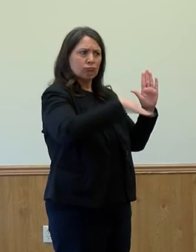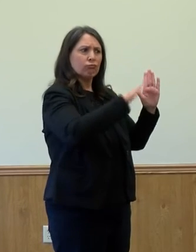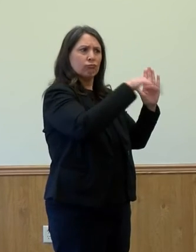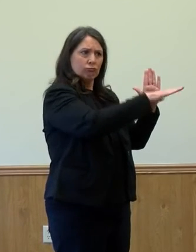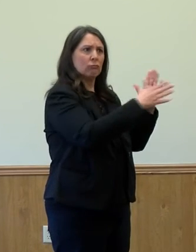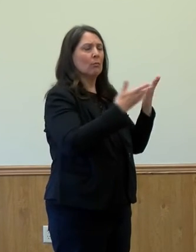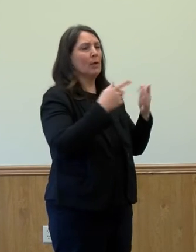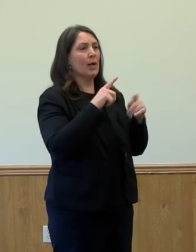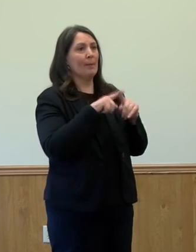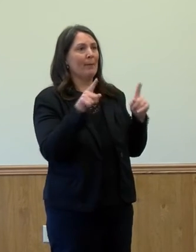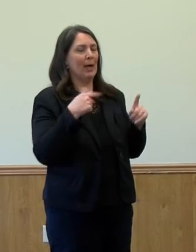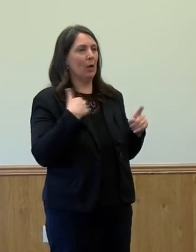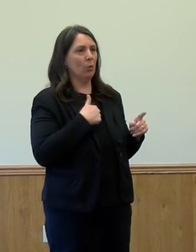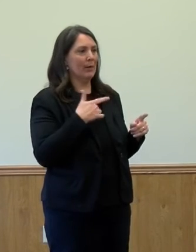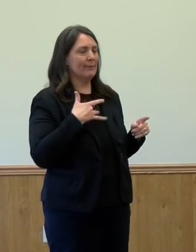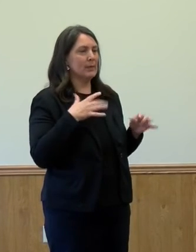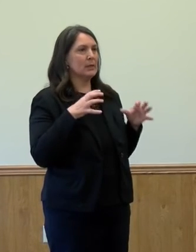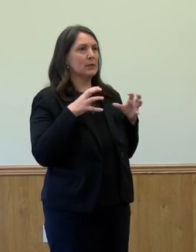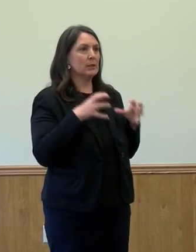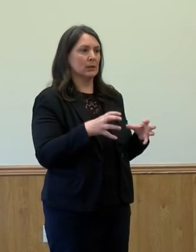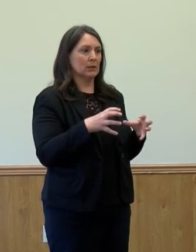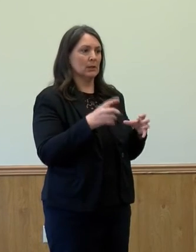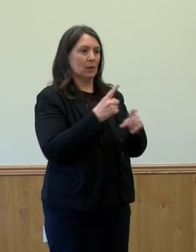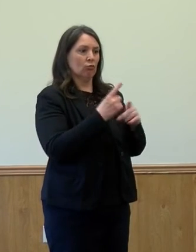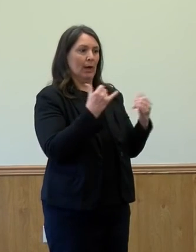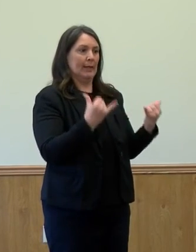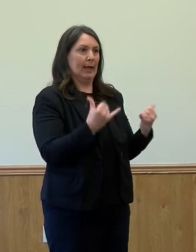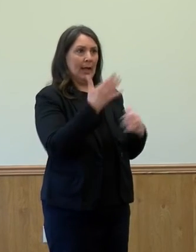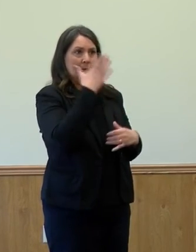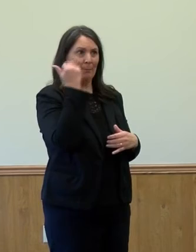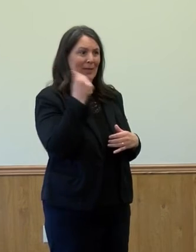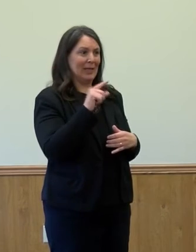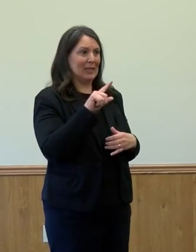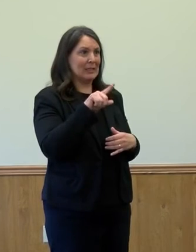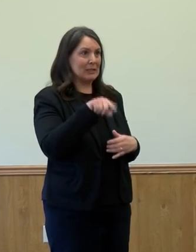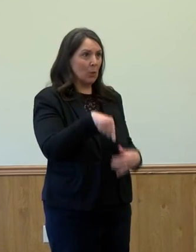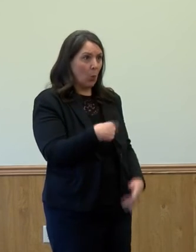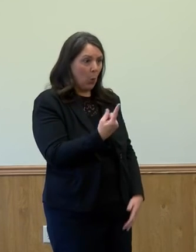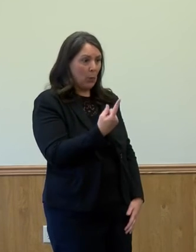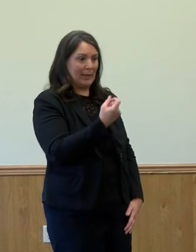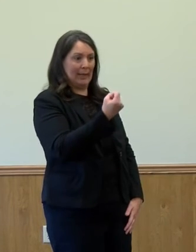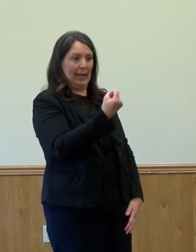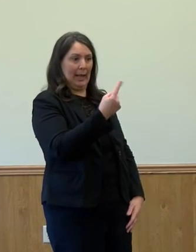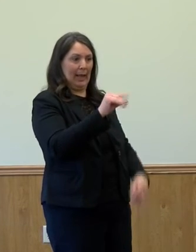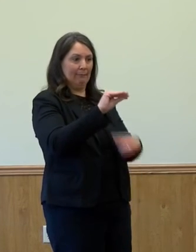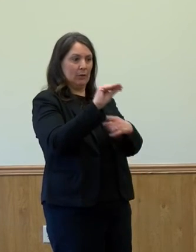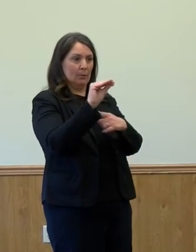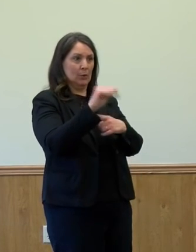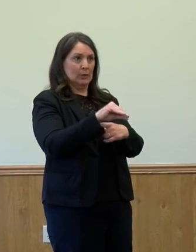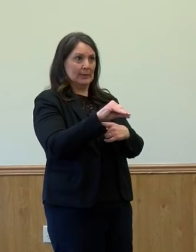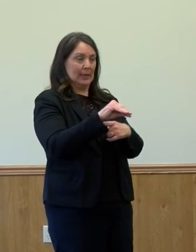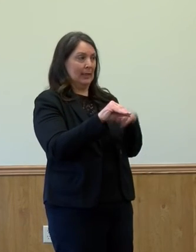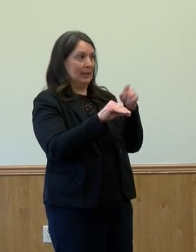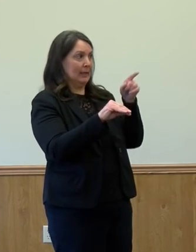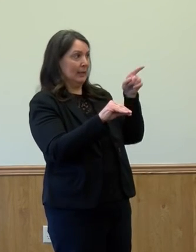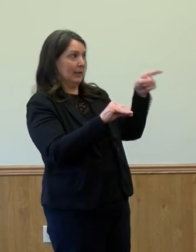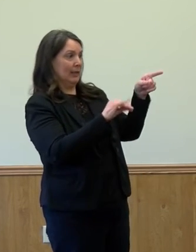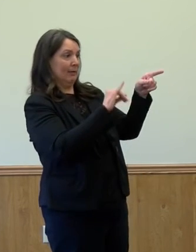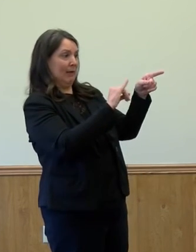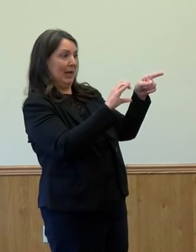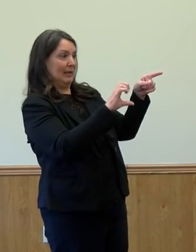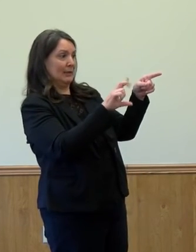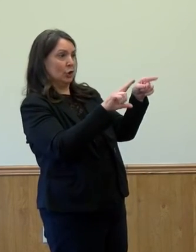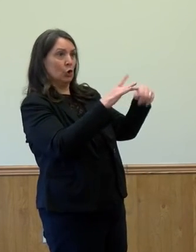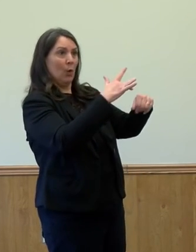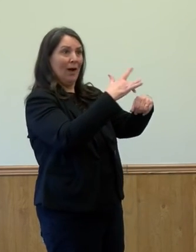this nerve-wracking in the position we are, to only have 11% of our ICU beds